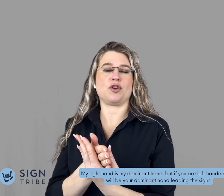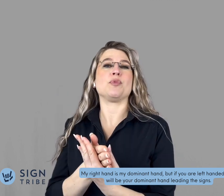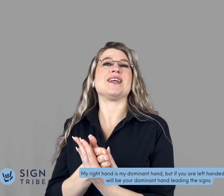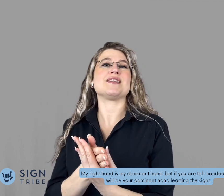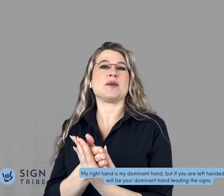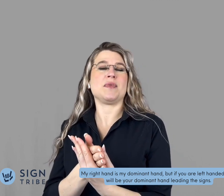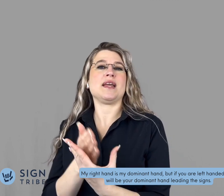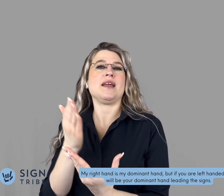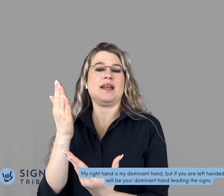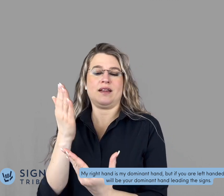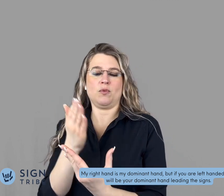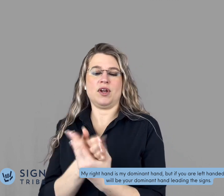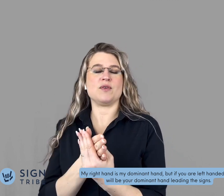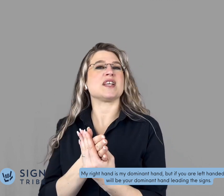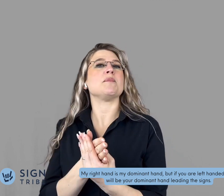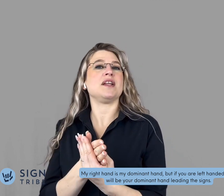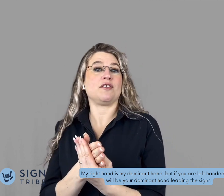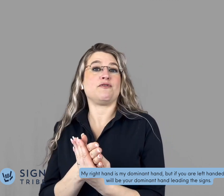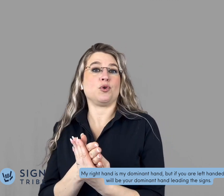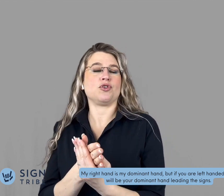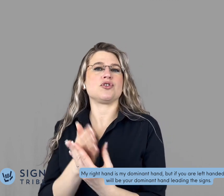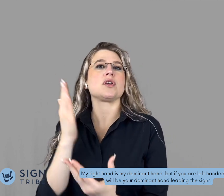putting something in one of those like manila folders.